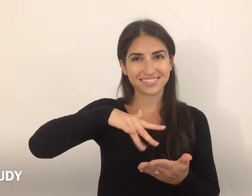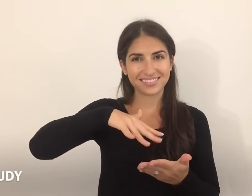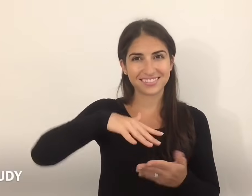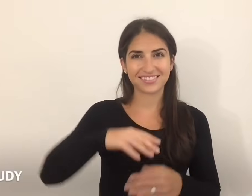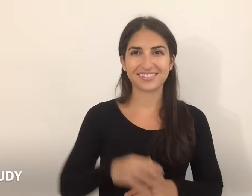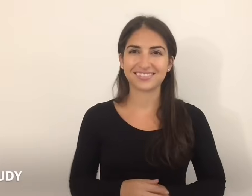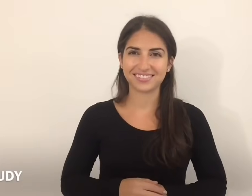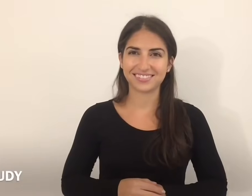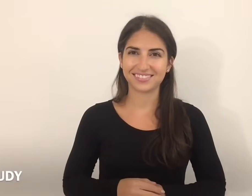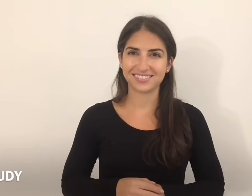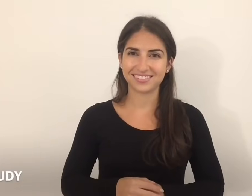Study.